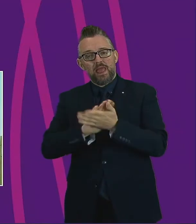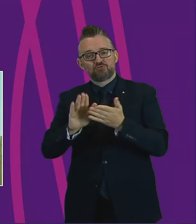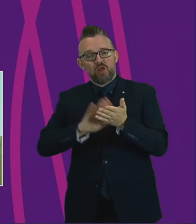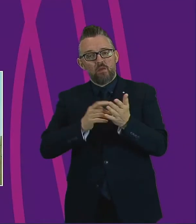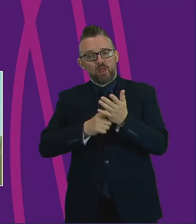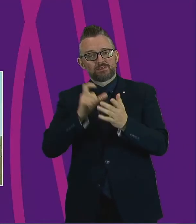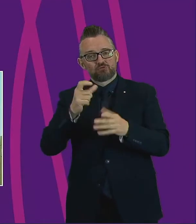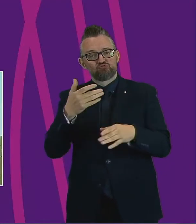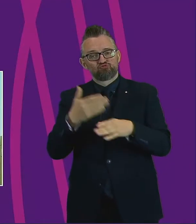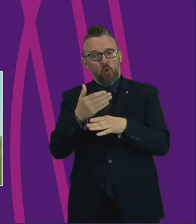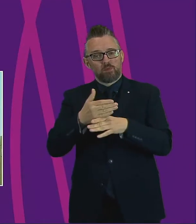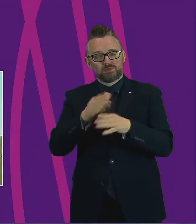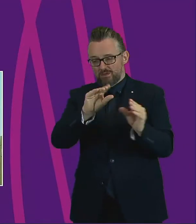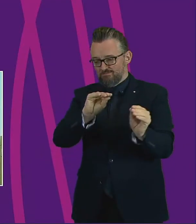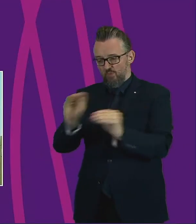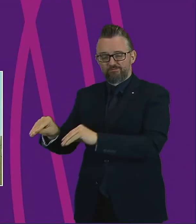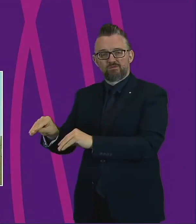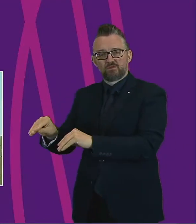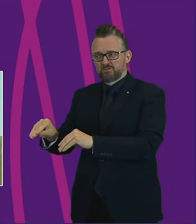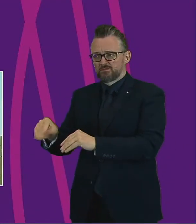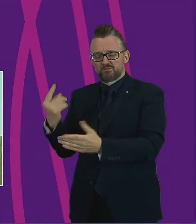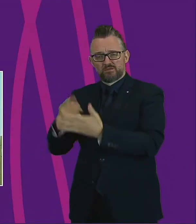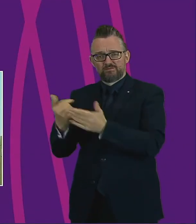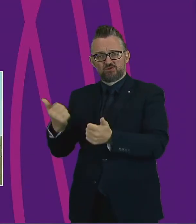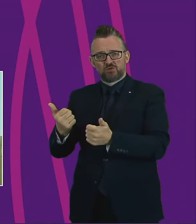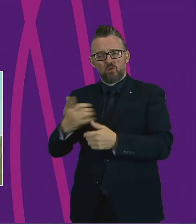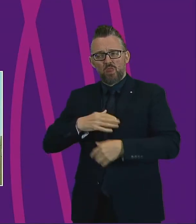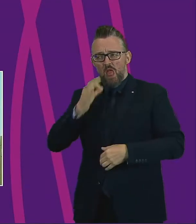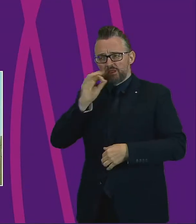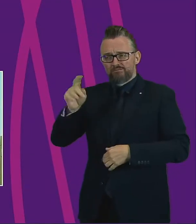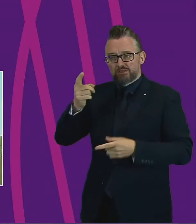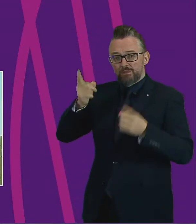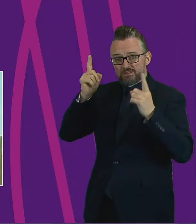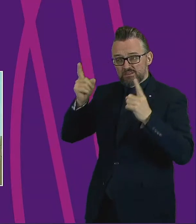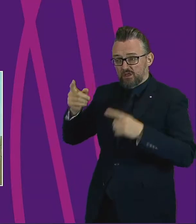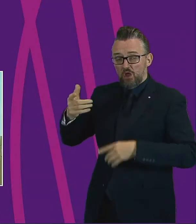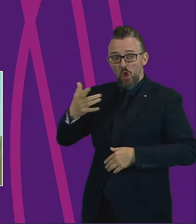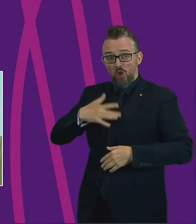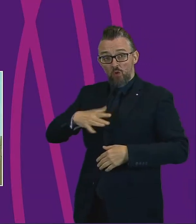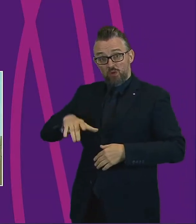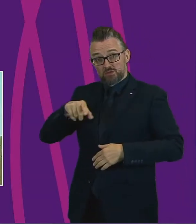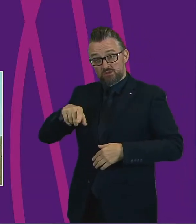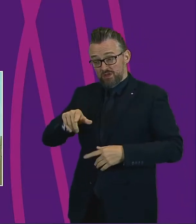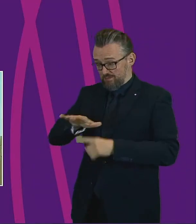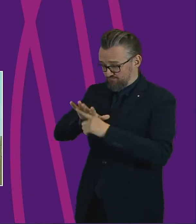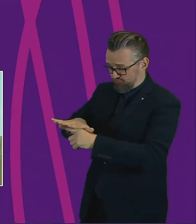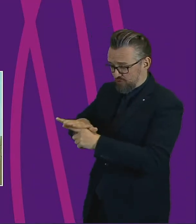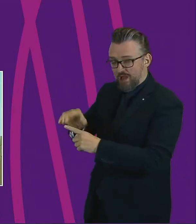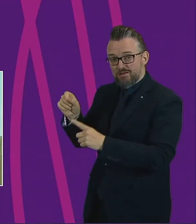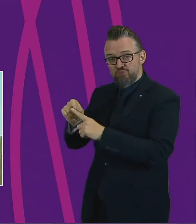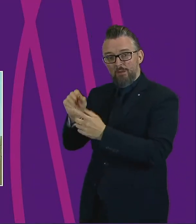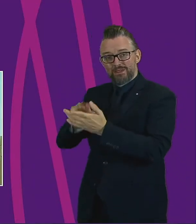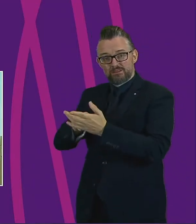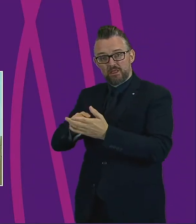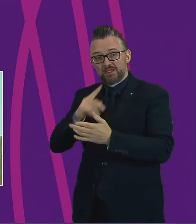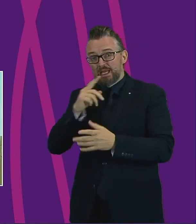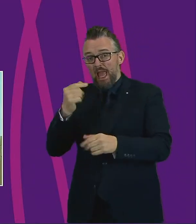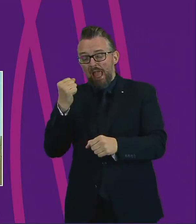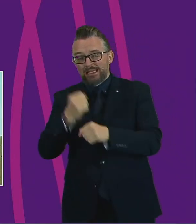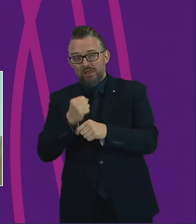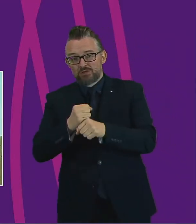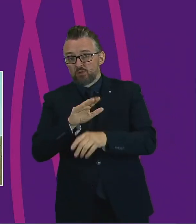HMRC jobs from the town. Can I ask that the First Minister now presses the UK Prime Minister for a guarantee